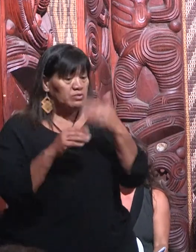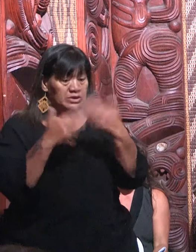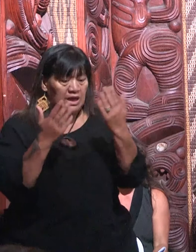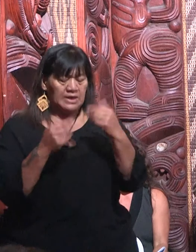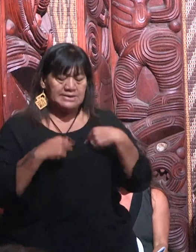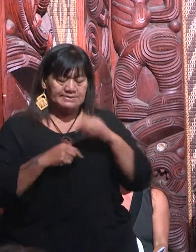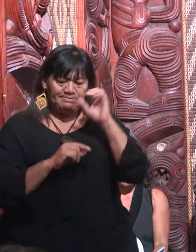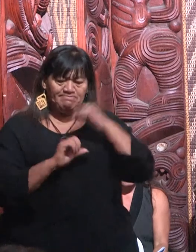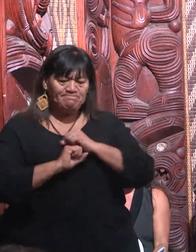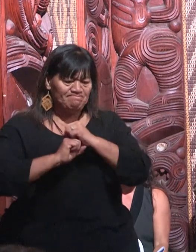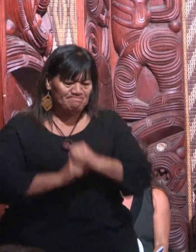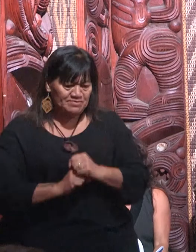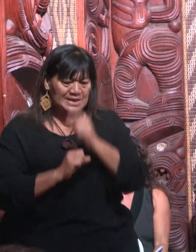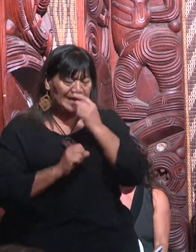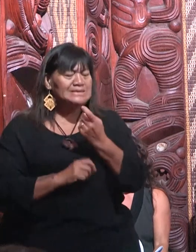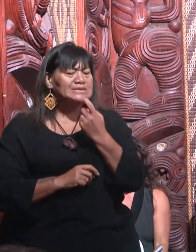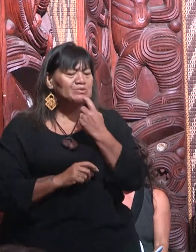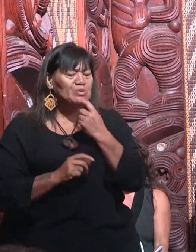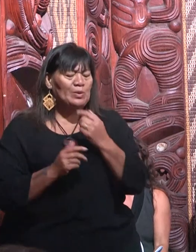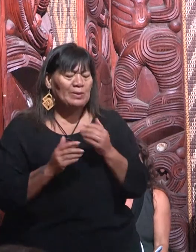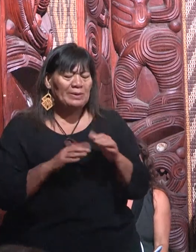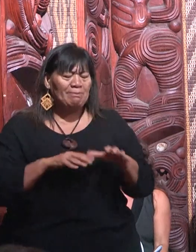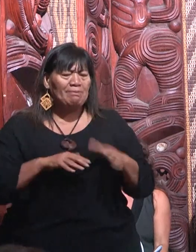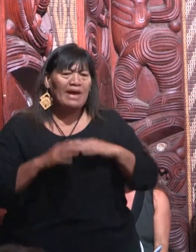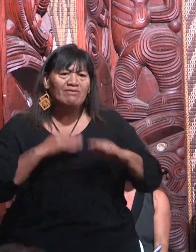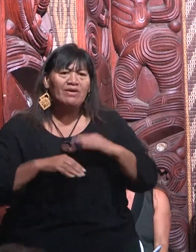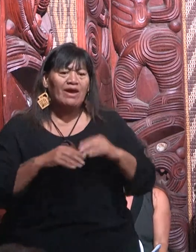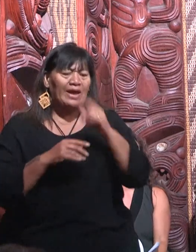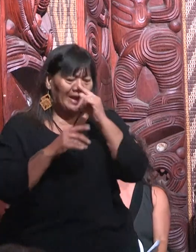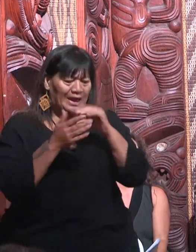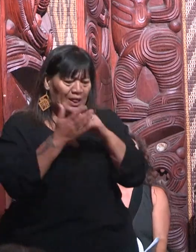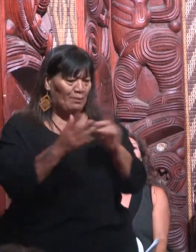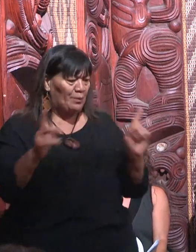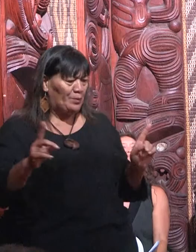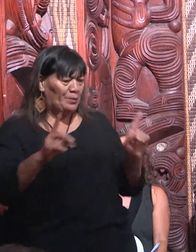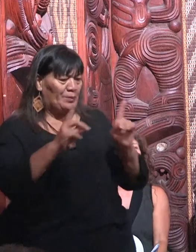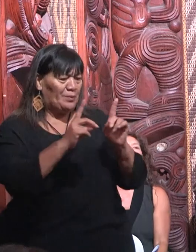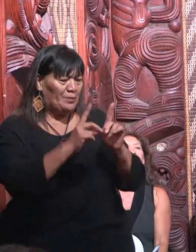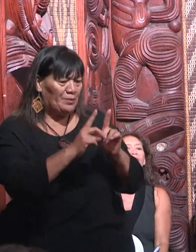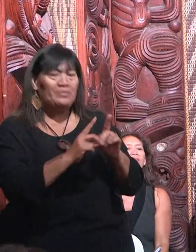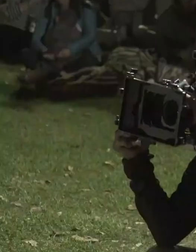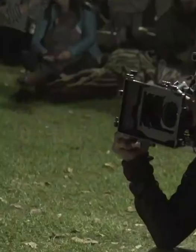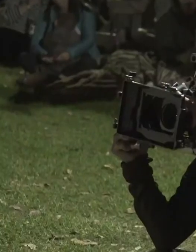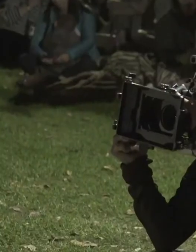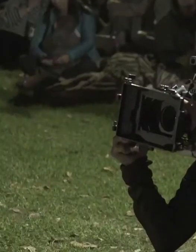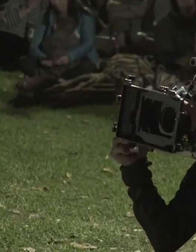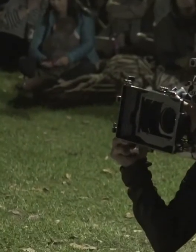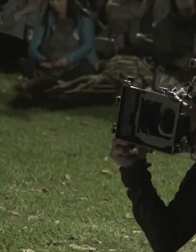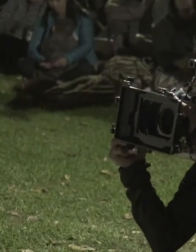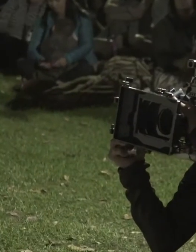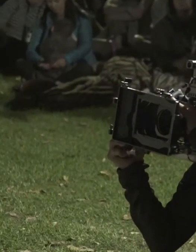to commit to a simple action that helps take us to the other side. And in doing